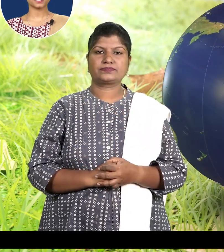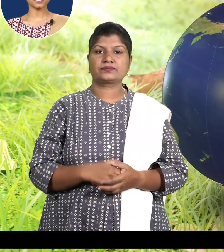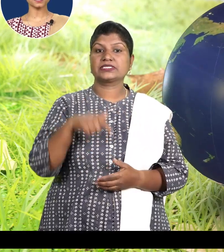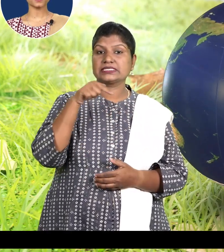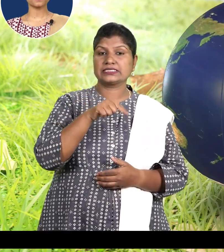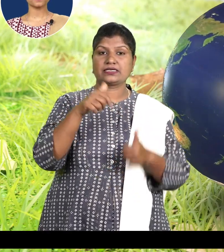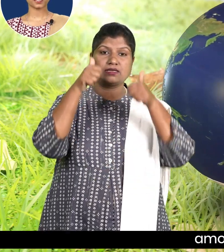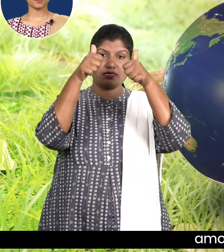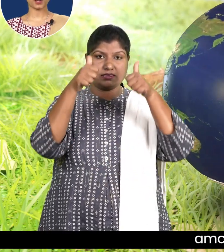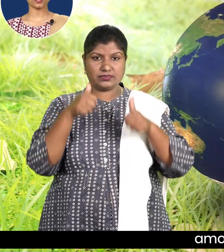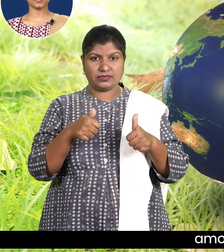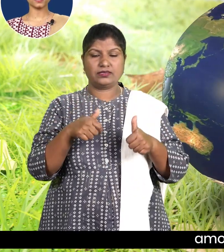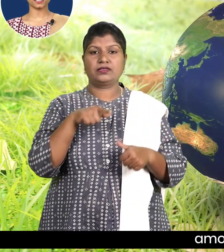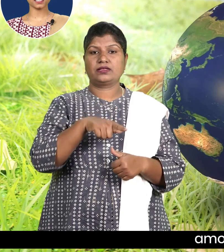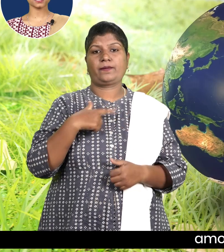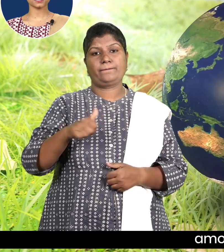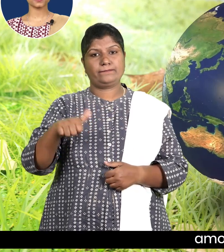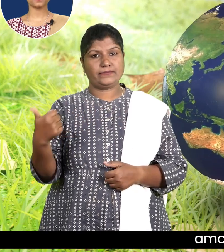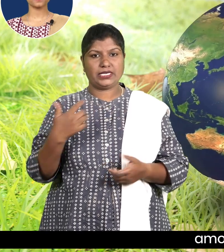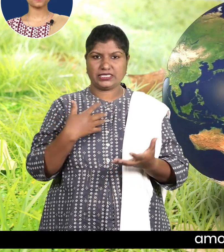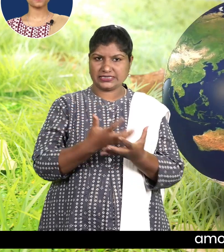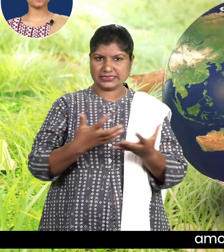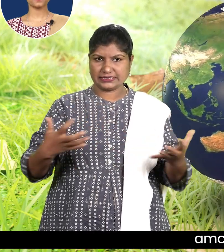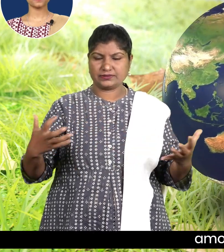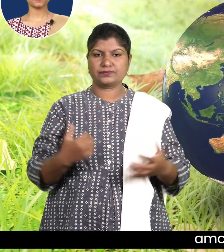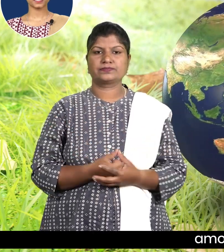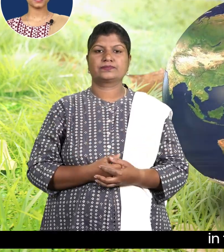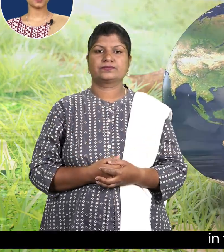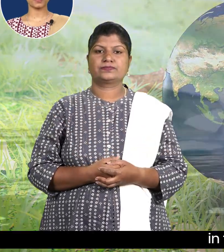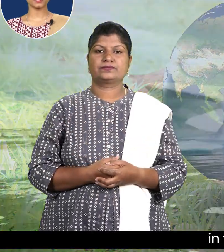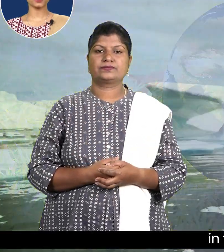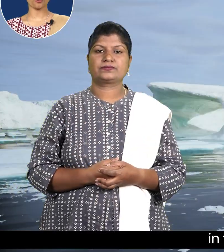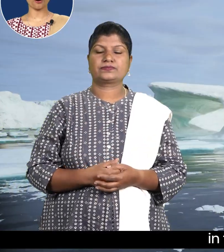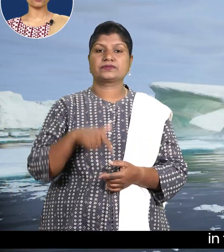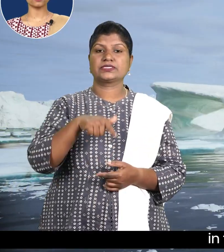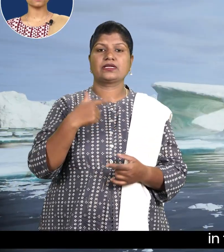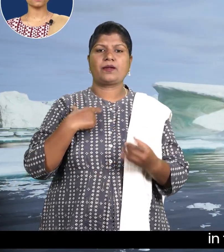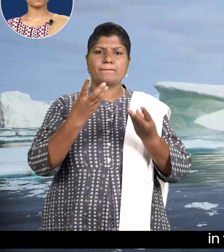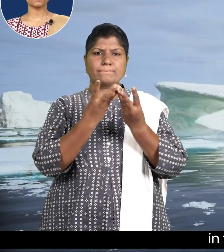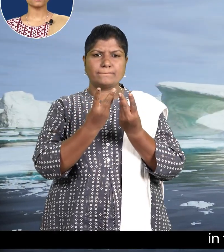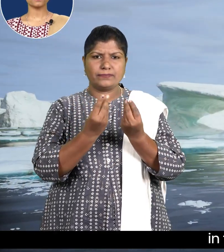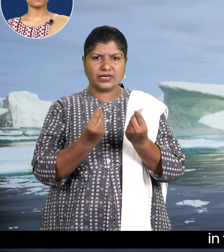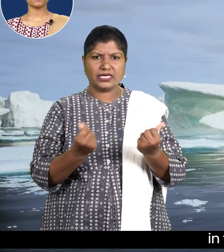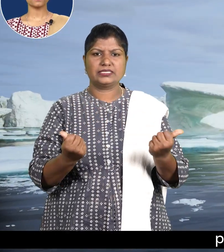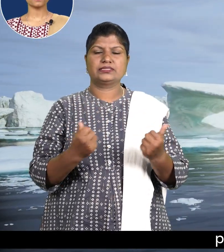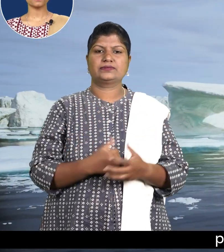This results, among other things, in the melting of